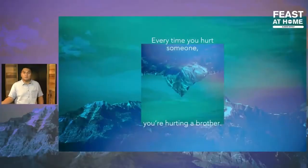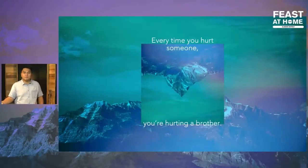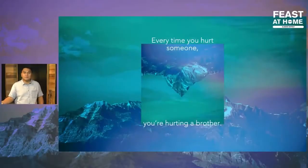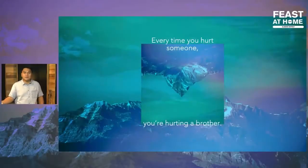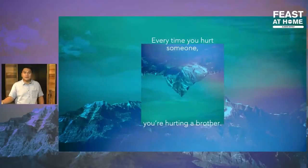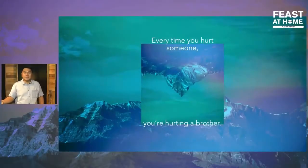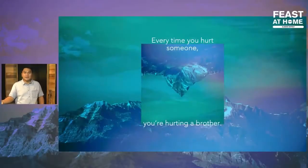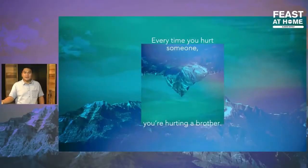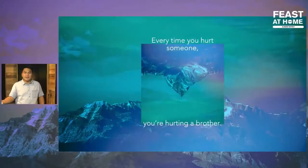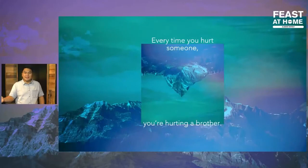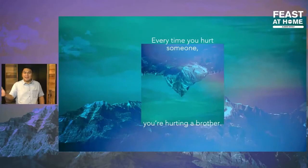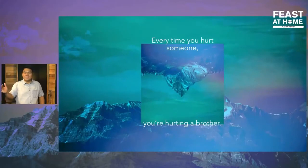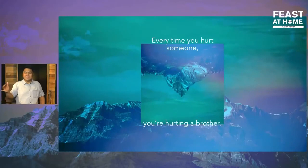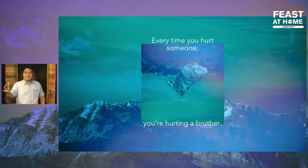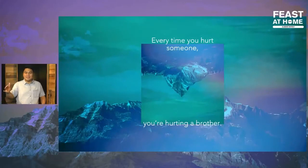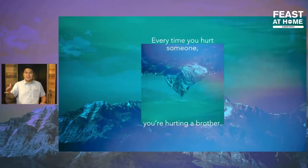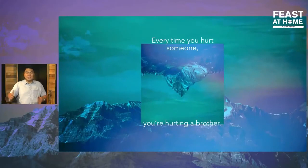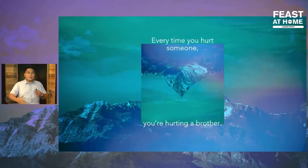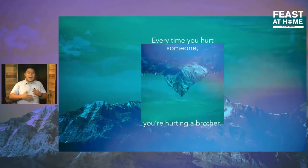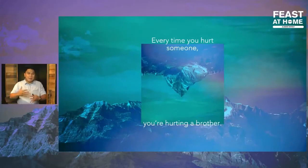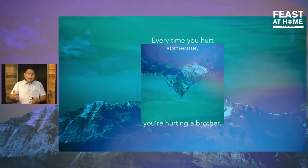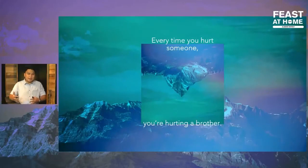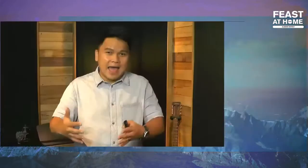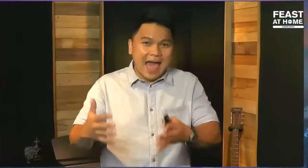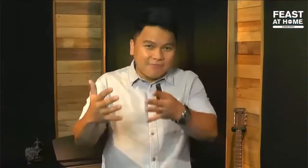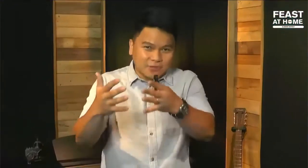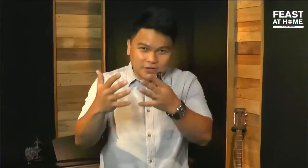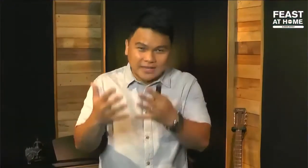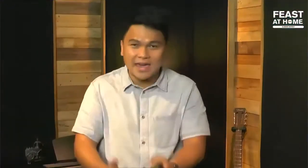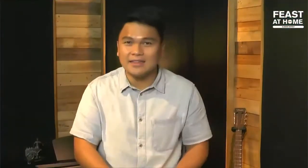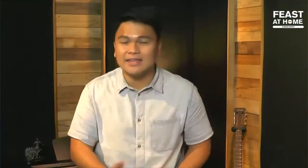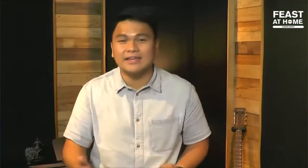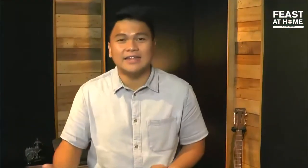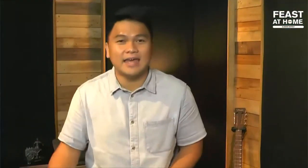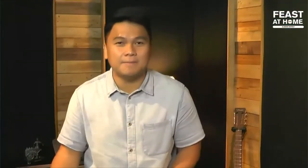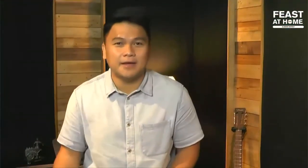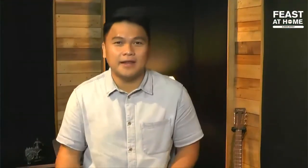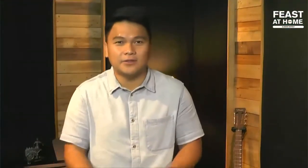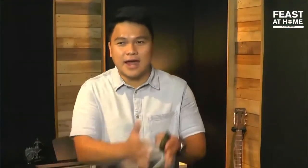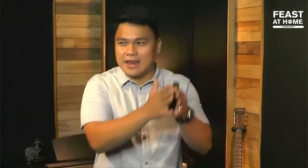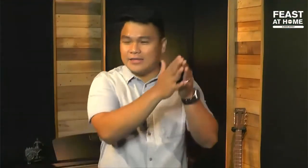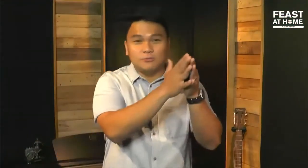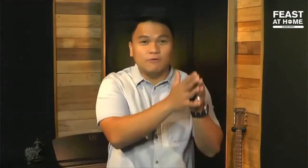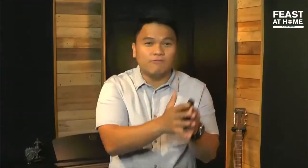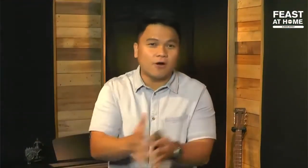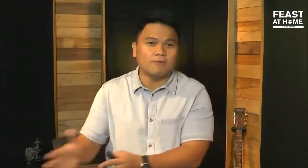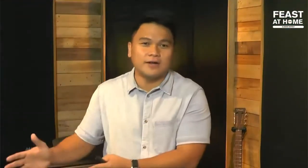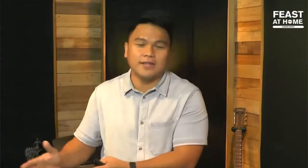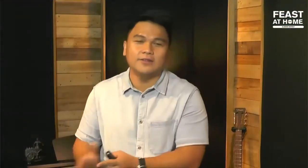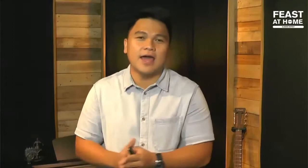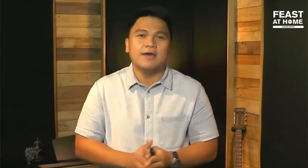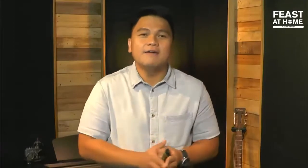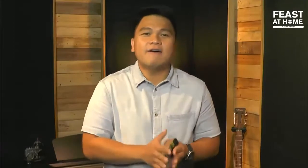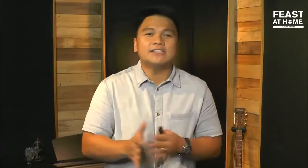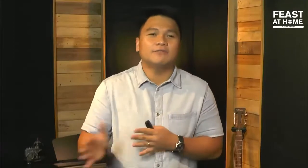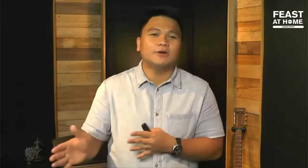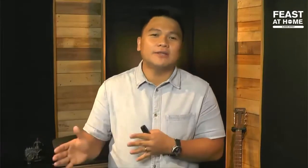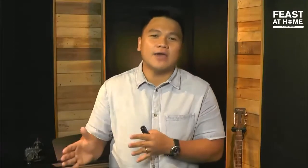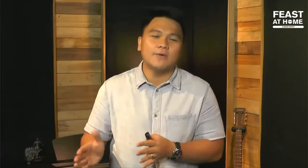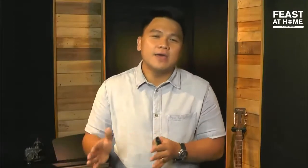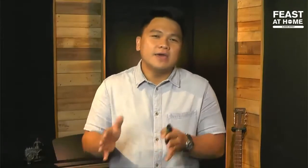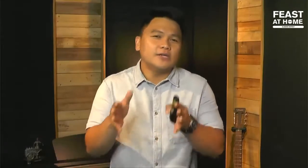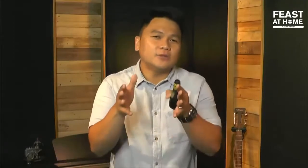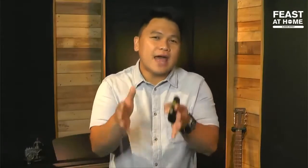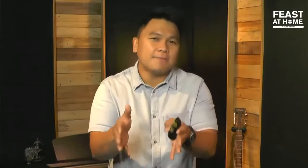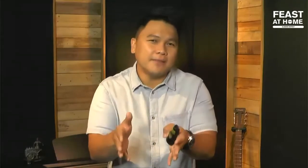brother. And then, that's what happened. After Cain killed Abel, eto na, let's move forward. Eto na, fast forward